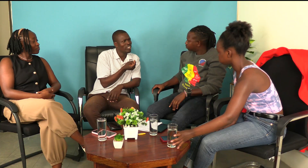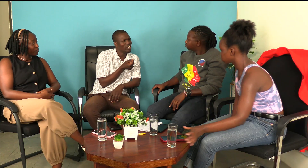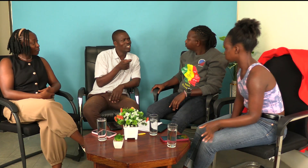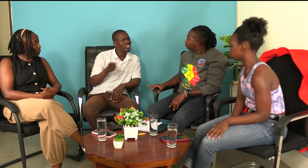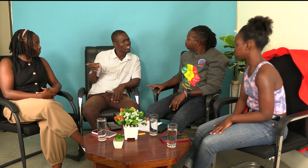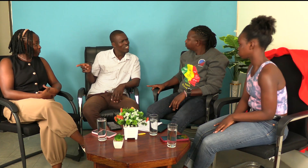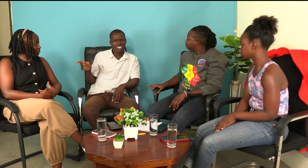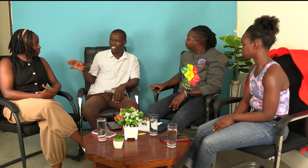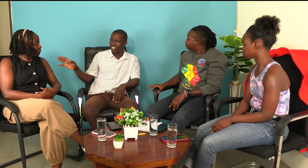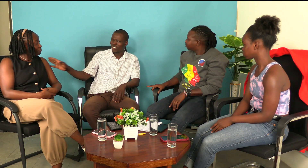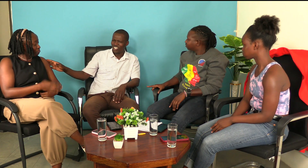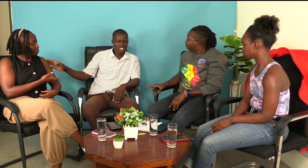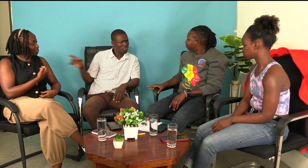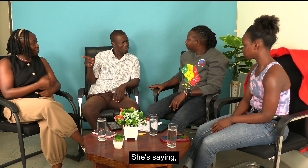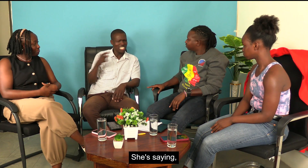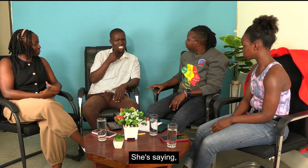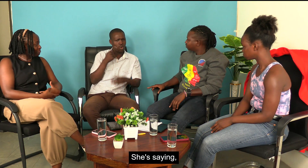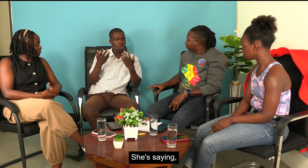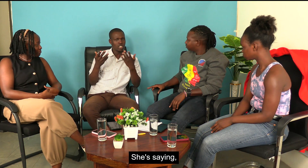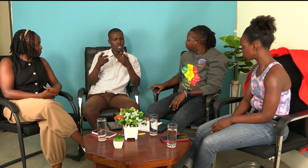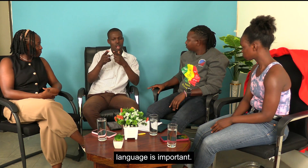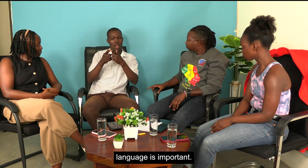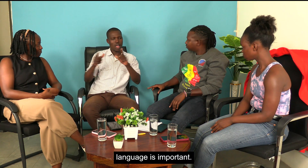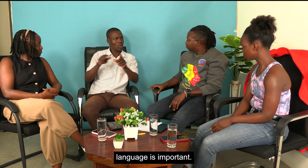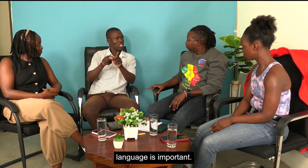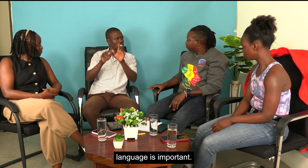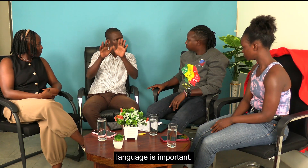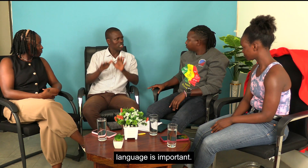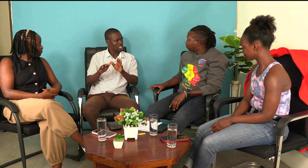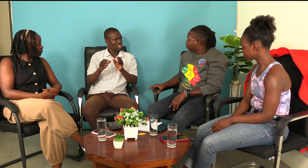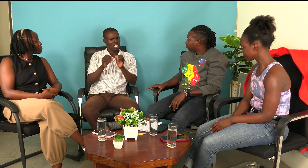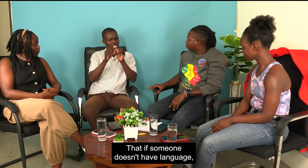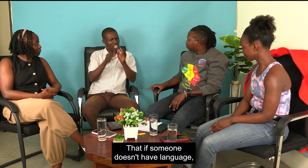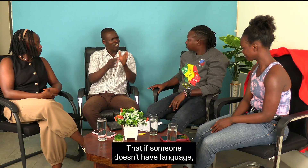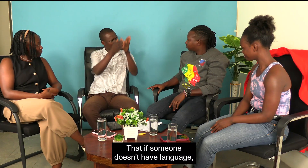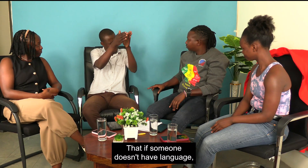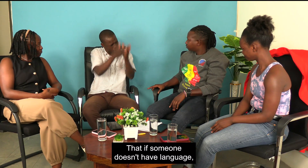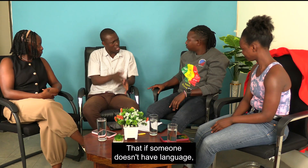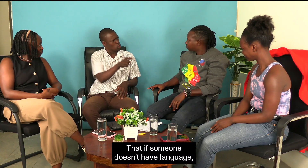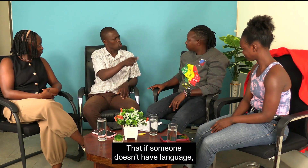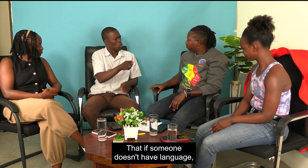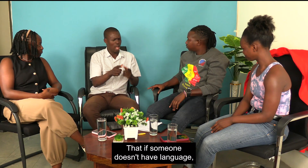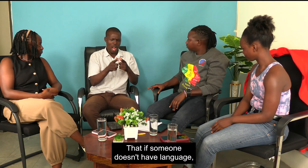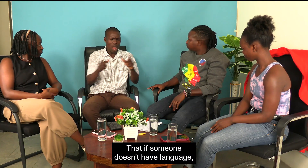point, I am opposing. I have a little opposition. Okay, sure, come on. The language is important, yes, but if a